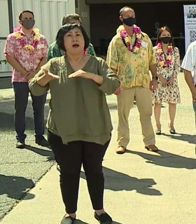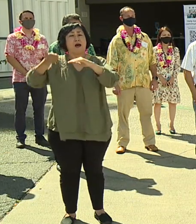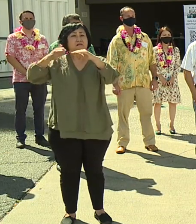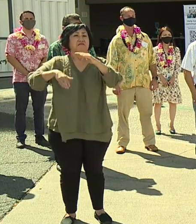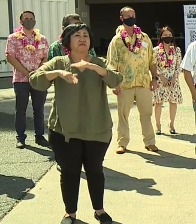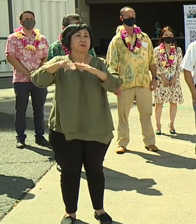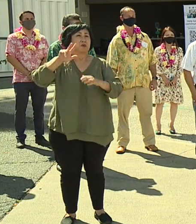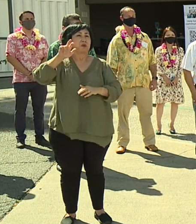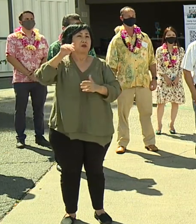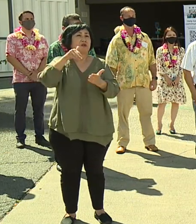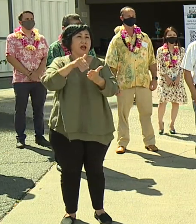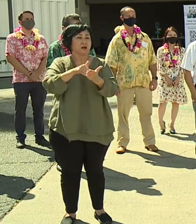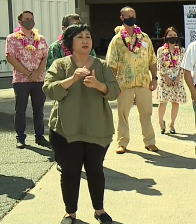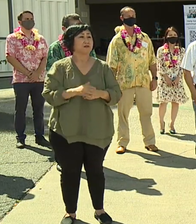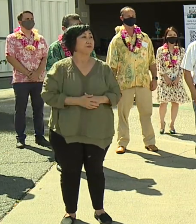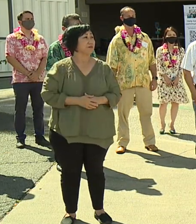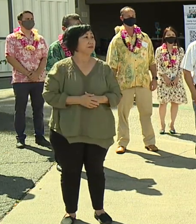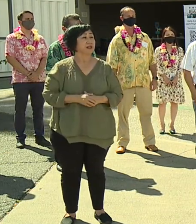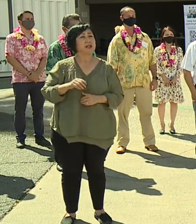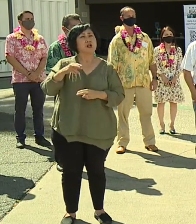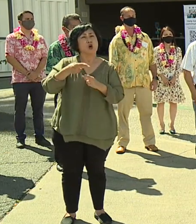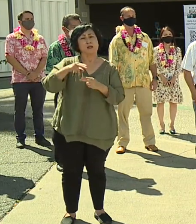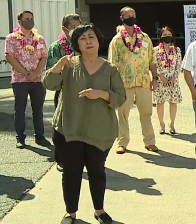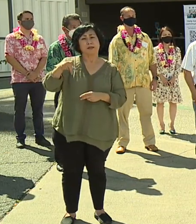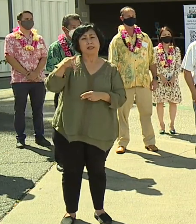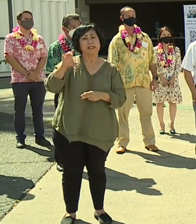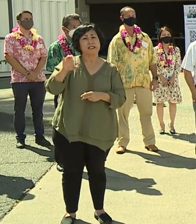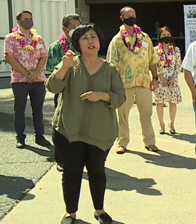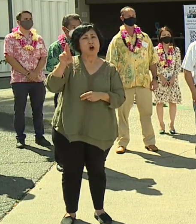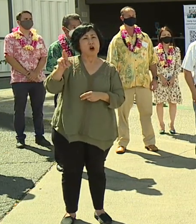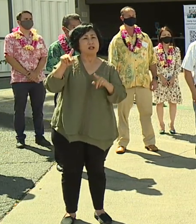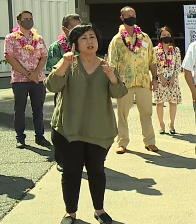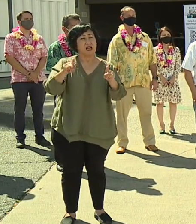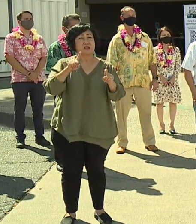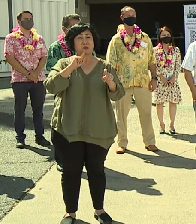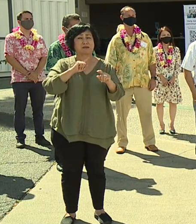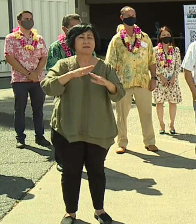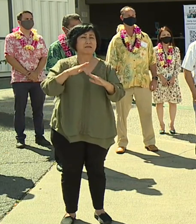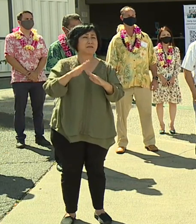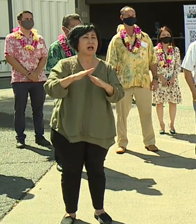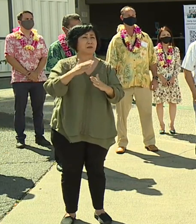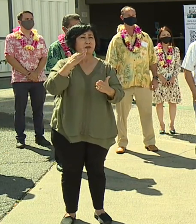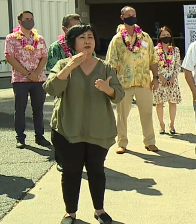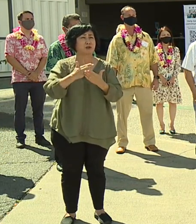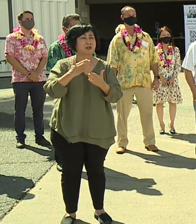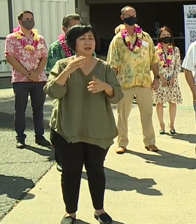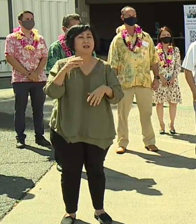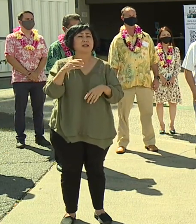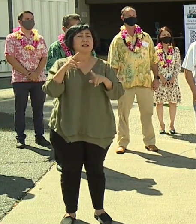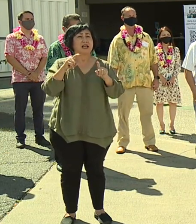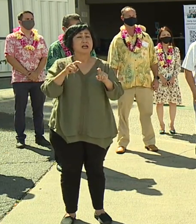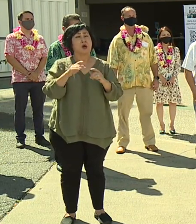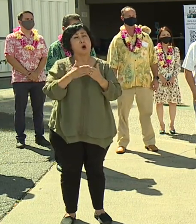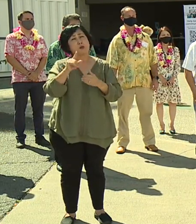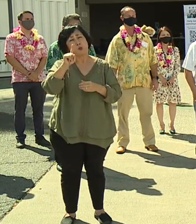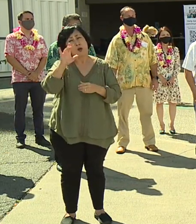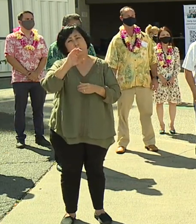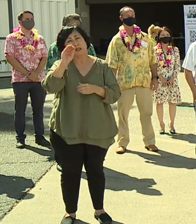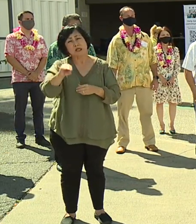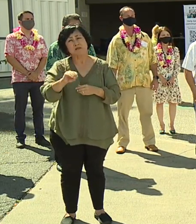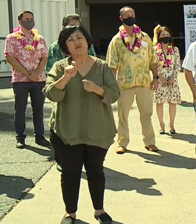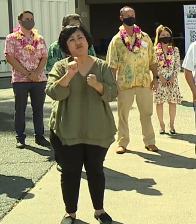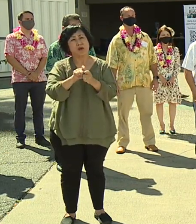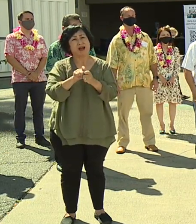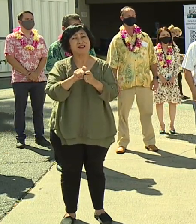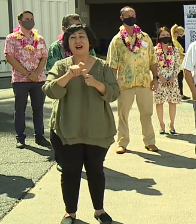capacity. And it's a PCR test, which is a gold standard with almost 100% accuracy. It's not some of those